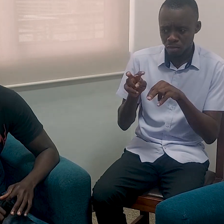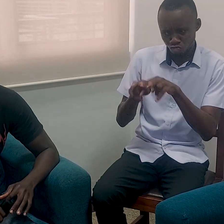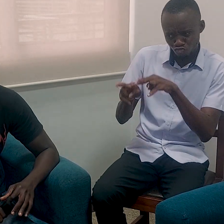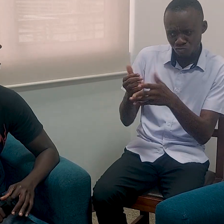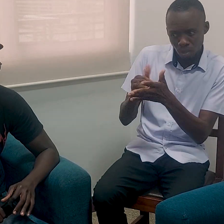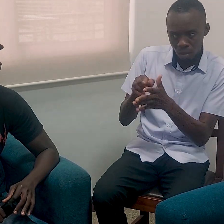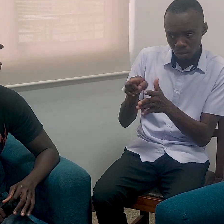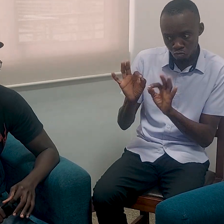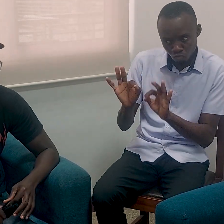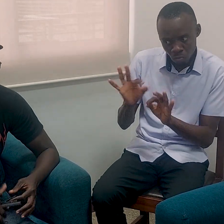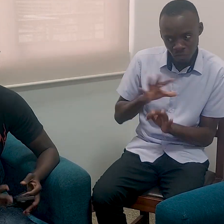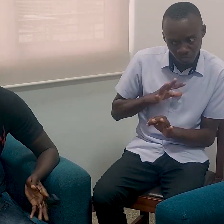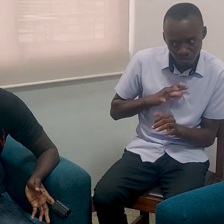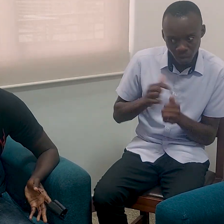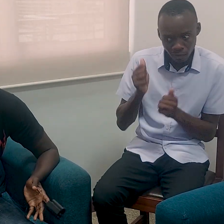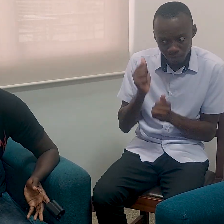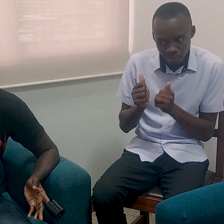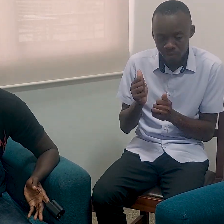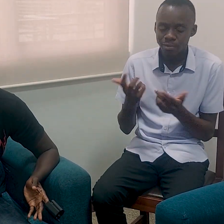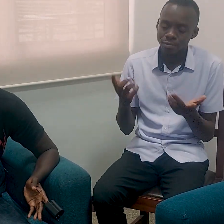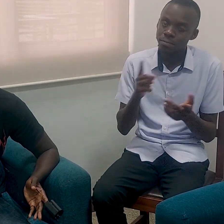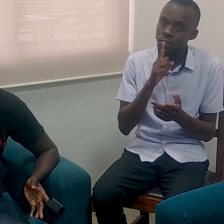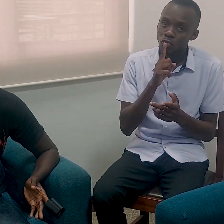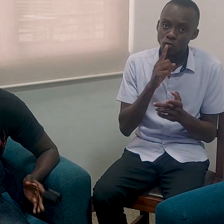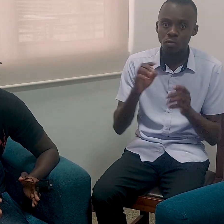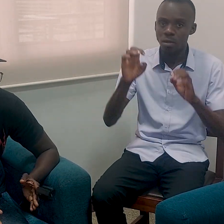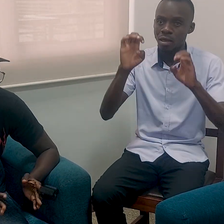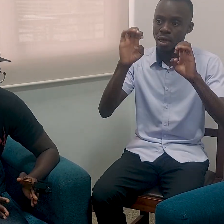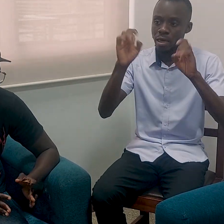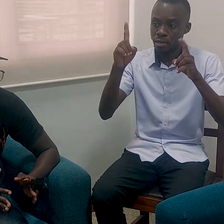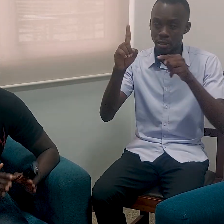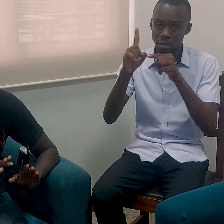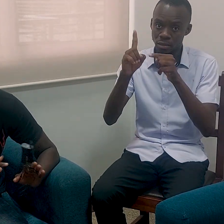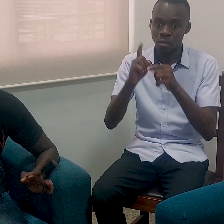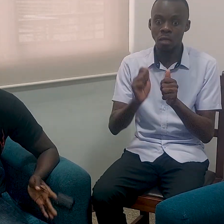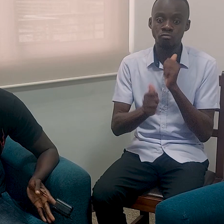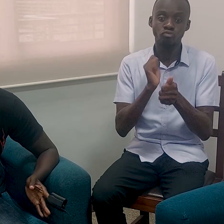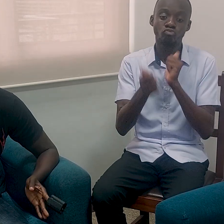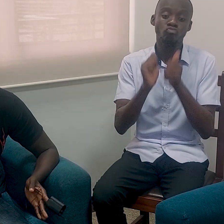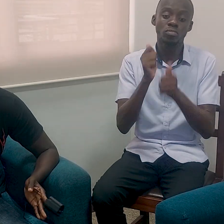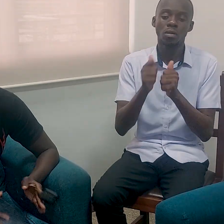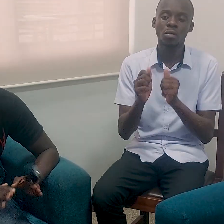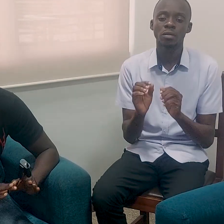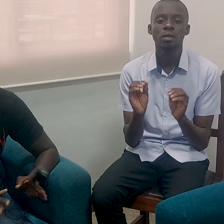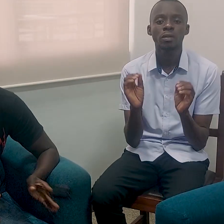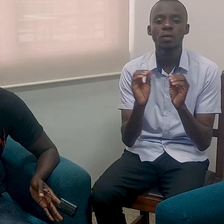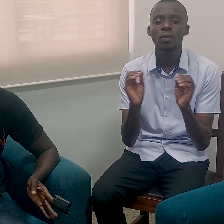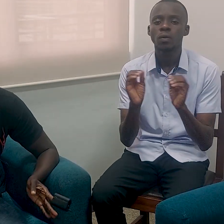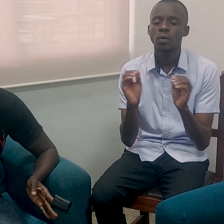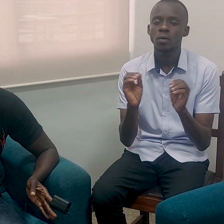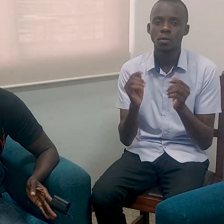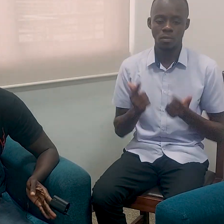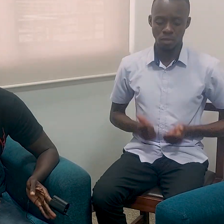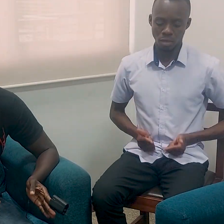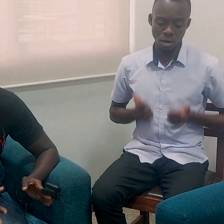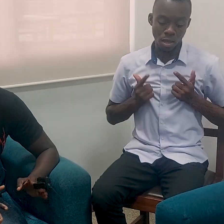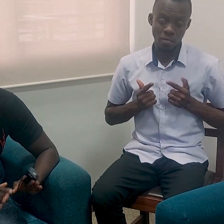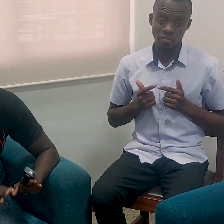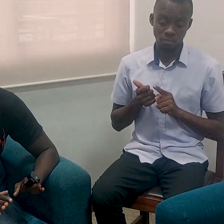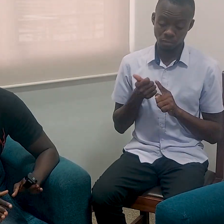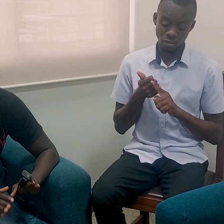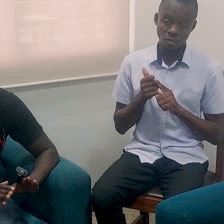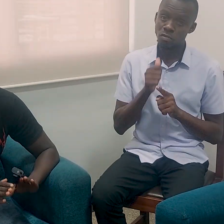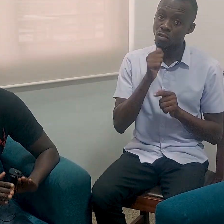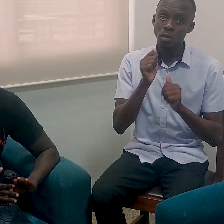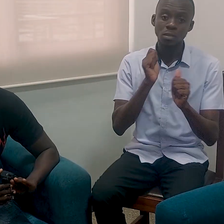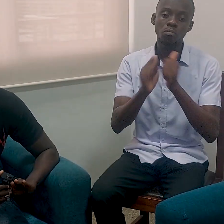So the idea is, so I said education is not a race, right? Yes, that's even too narrow. Life is not a race. Life in